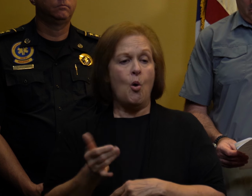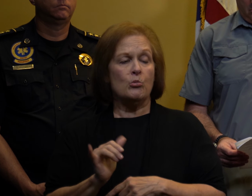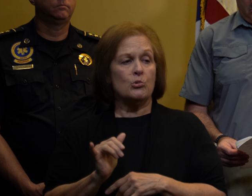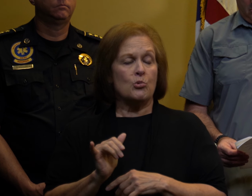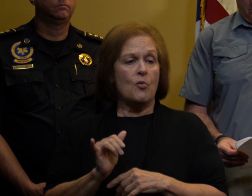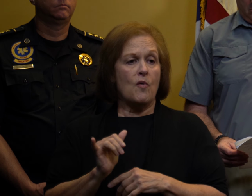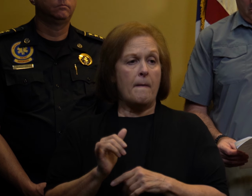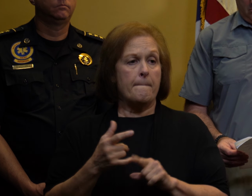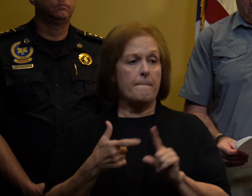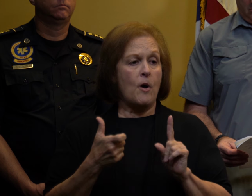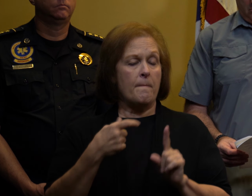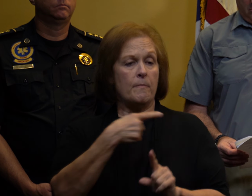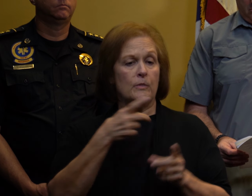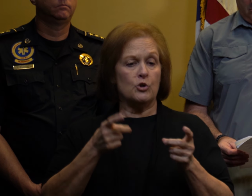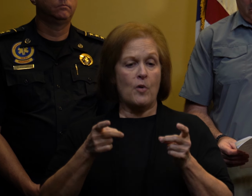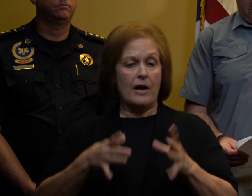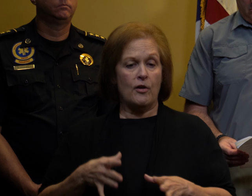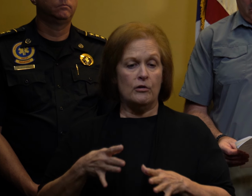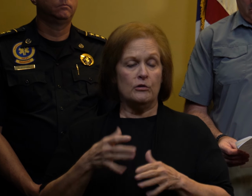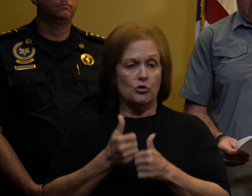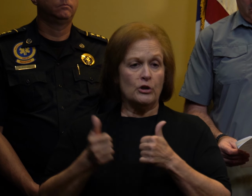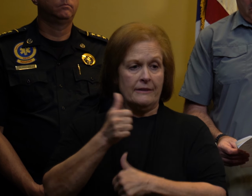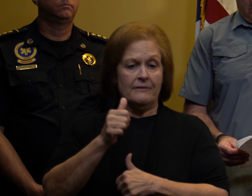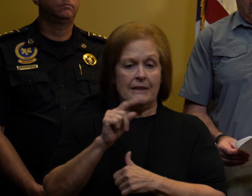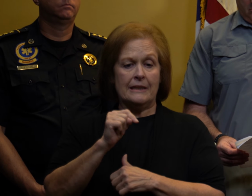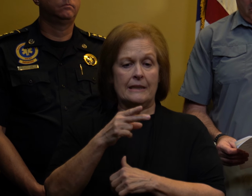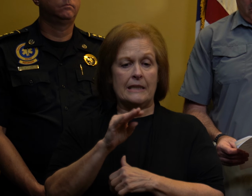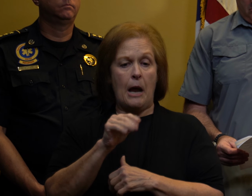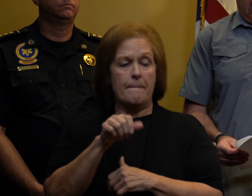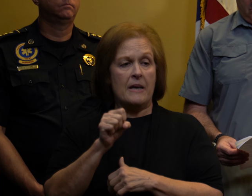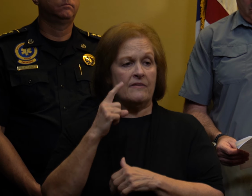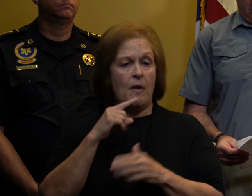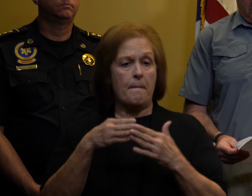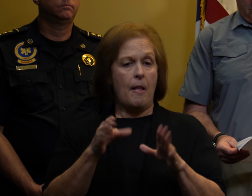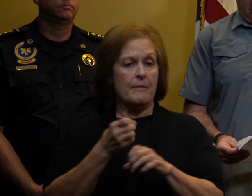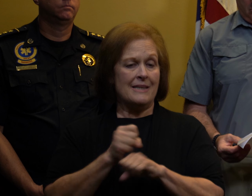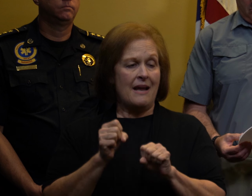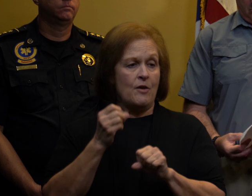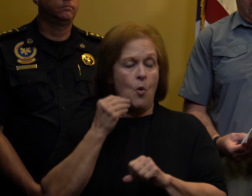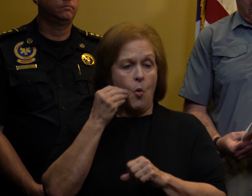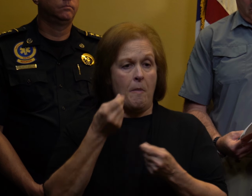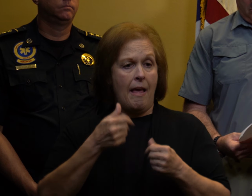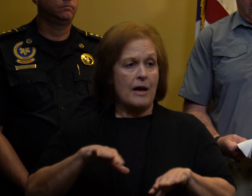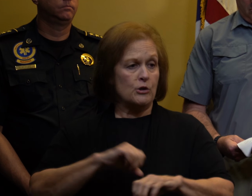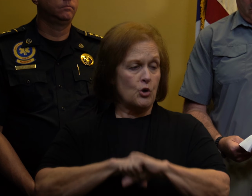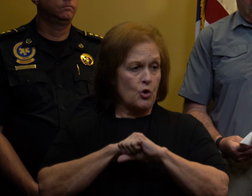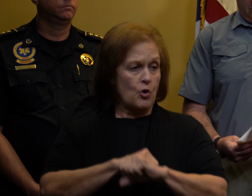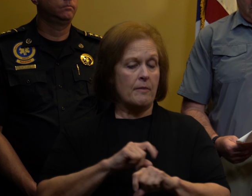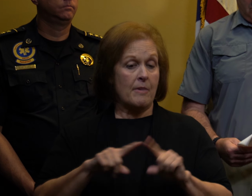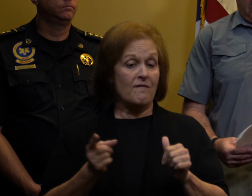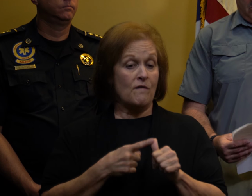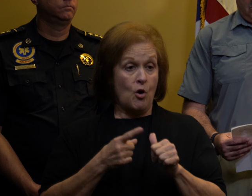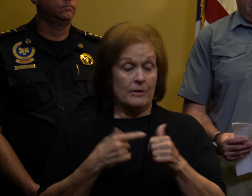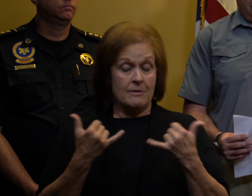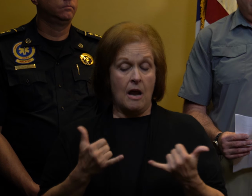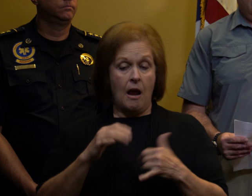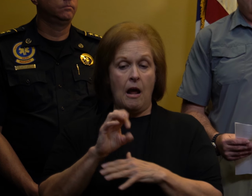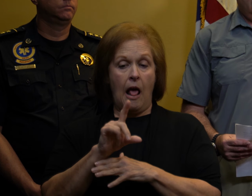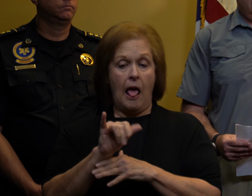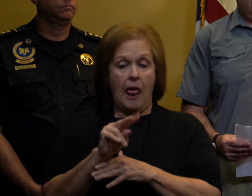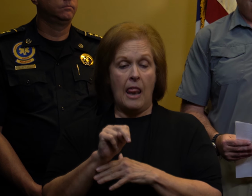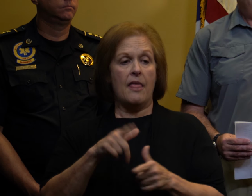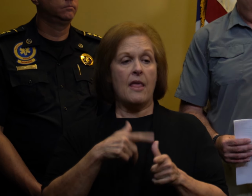hear also from Director Chief Thomas of Public Safety and Homeland Security. But I'm going to start with Colin and followed up